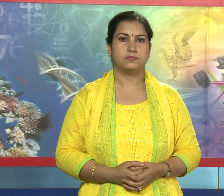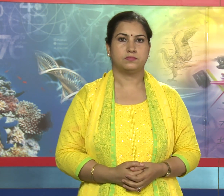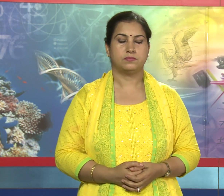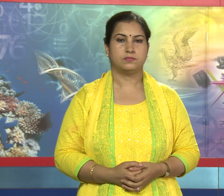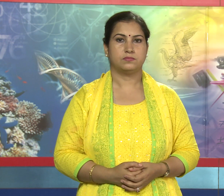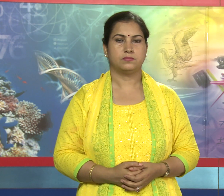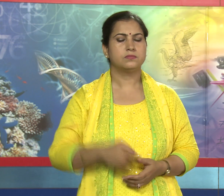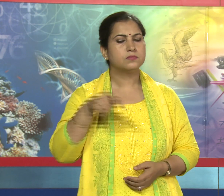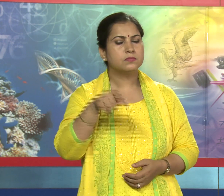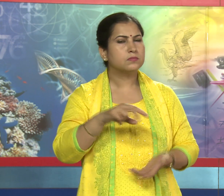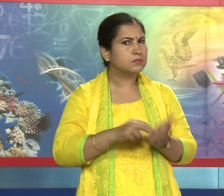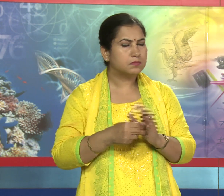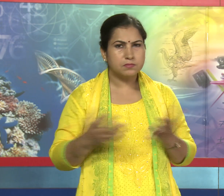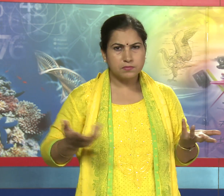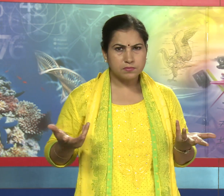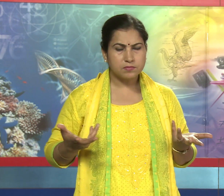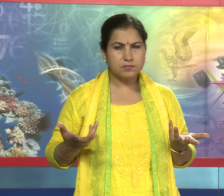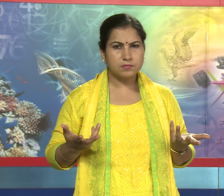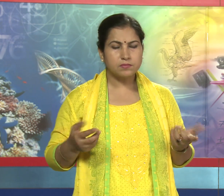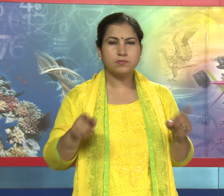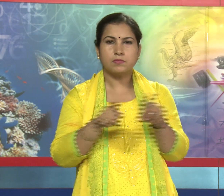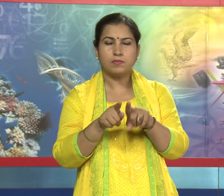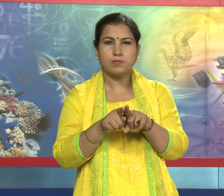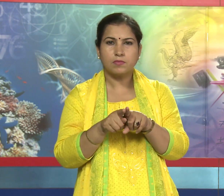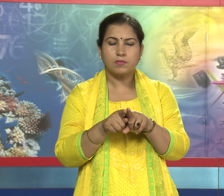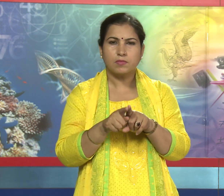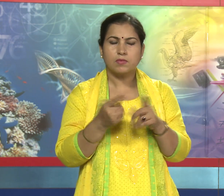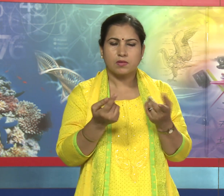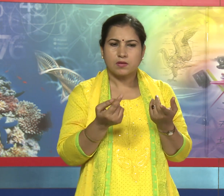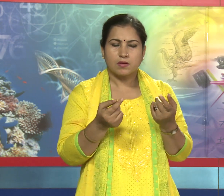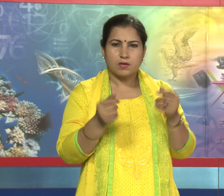An estuary is a partially closed coastal body of water